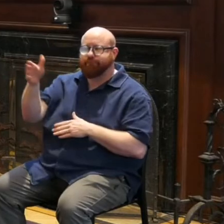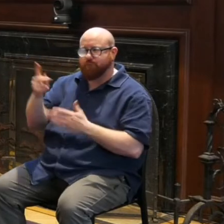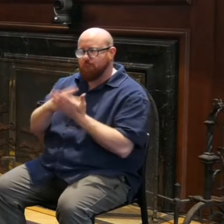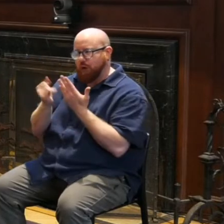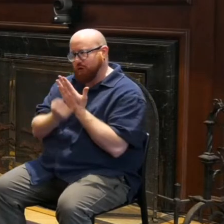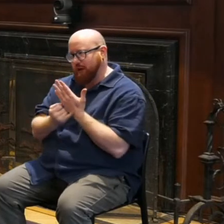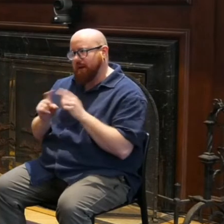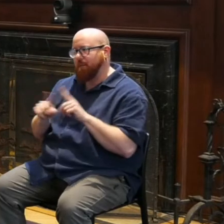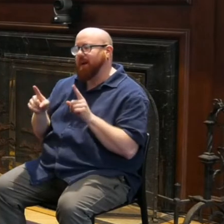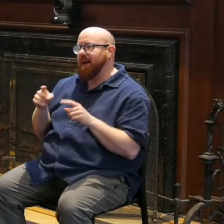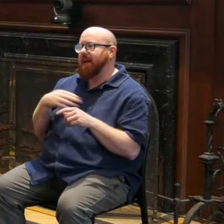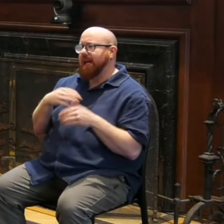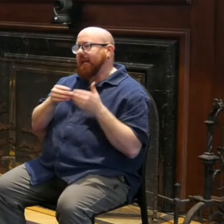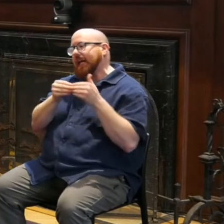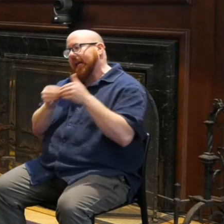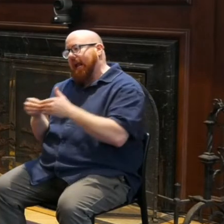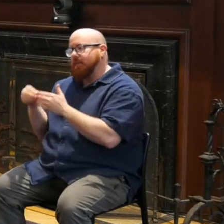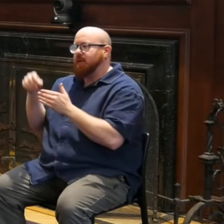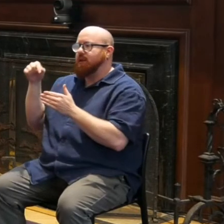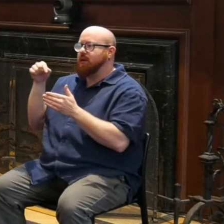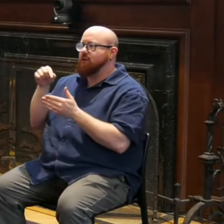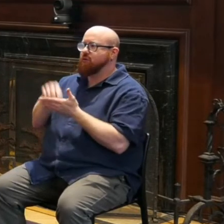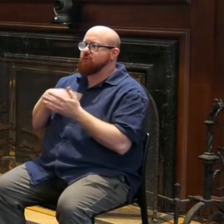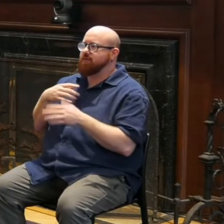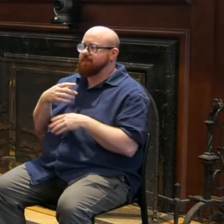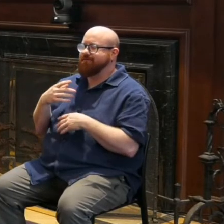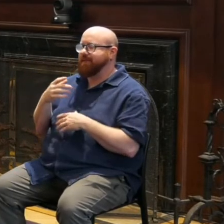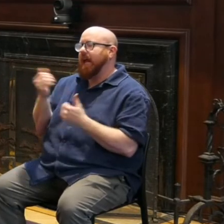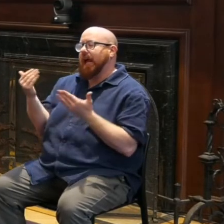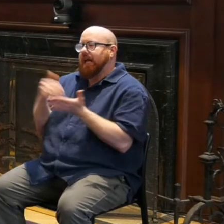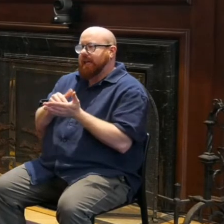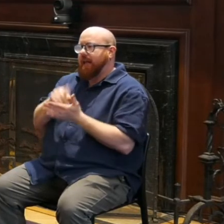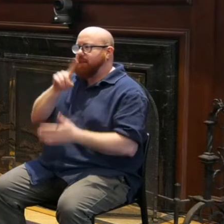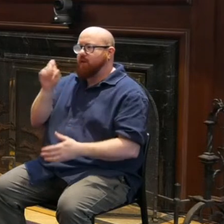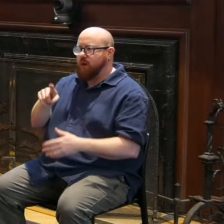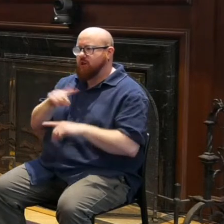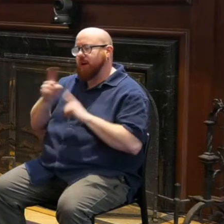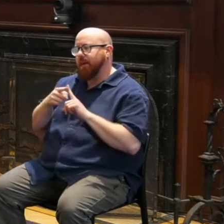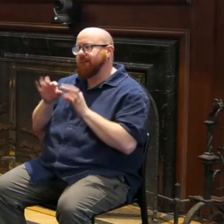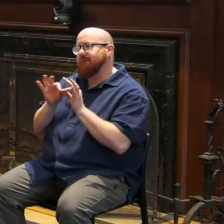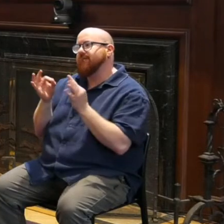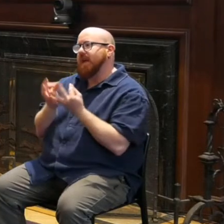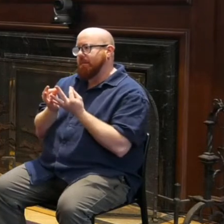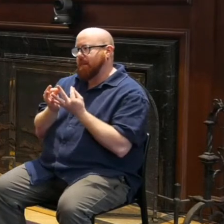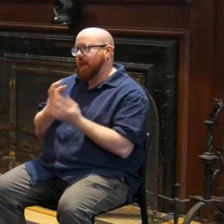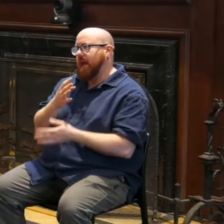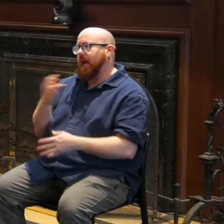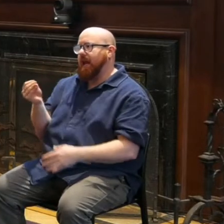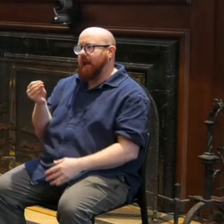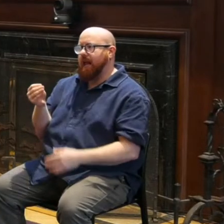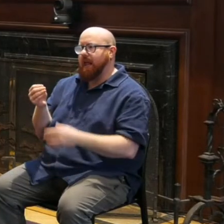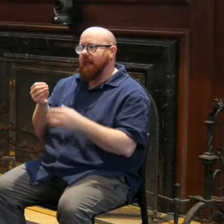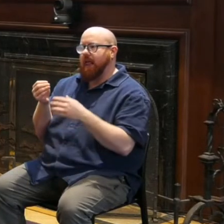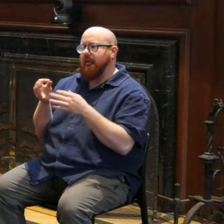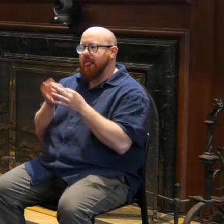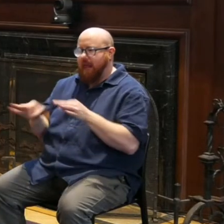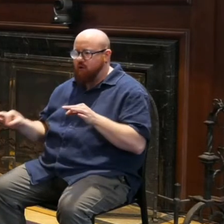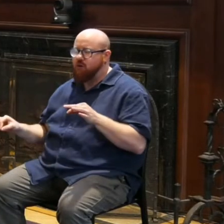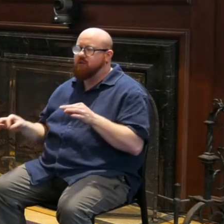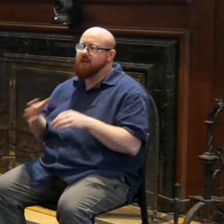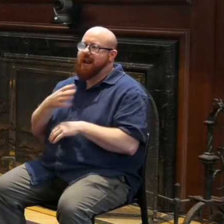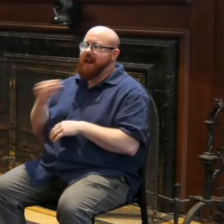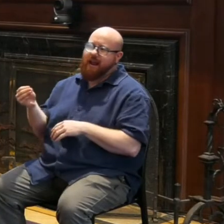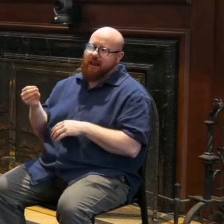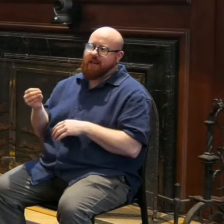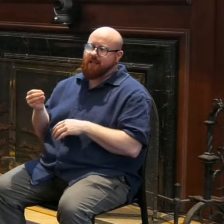That kind of leads me to this one. Again, the question of family and language, legend, and